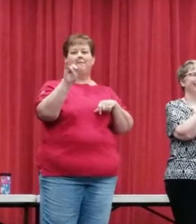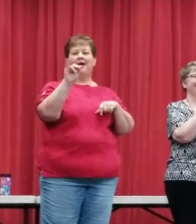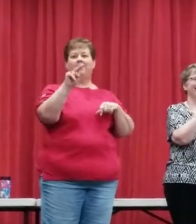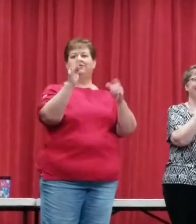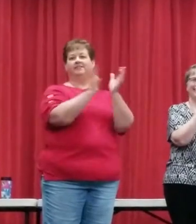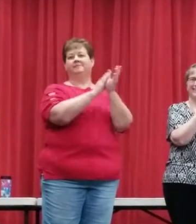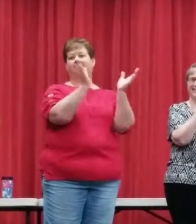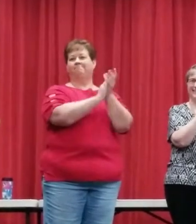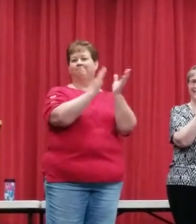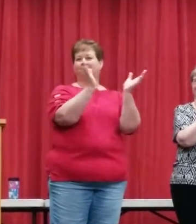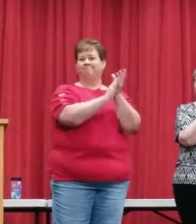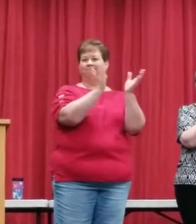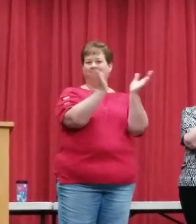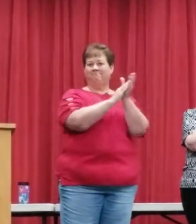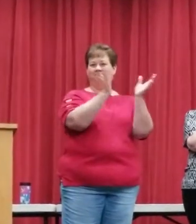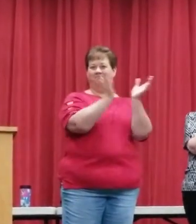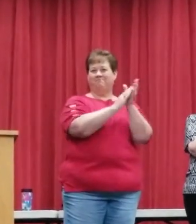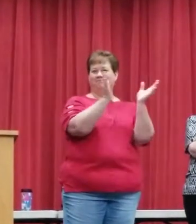Yeah.